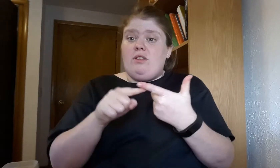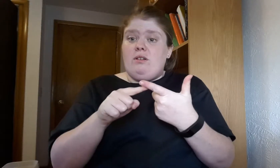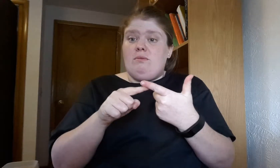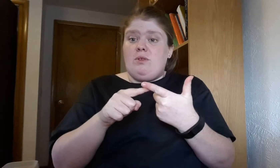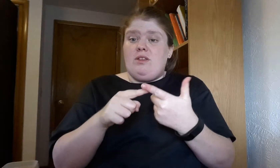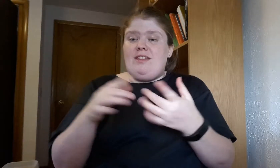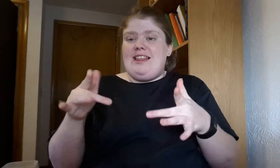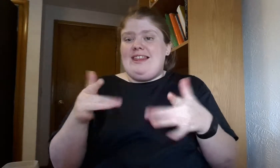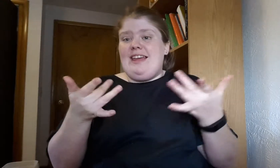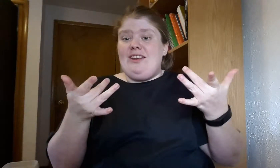structure.